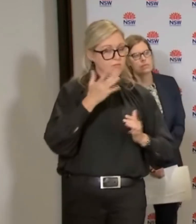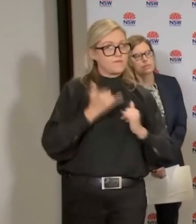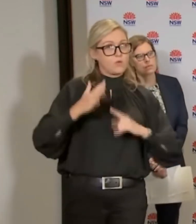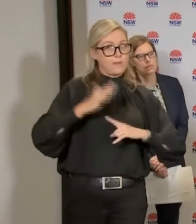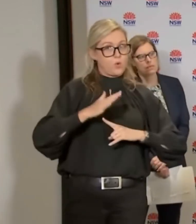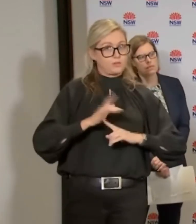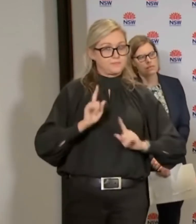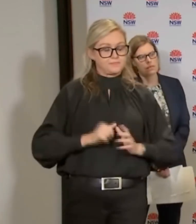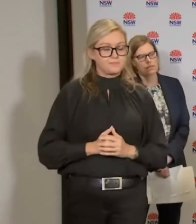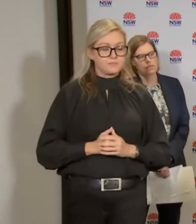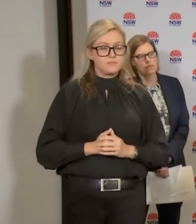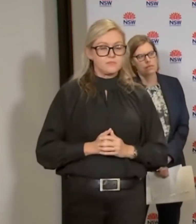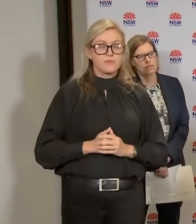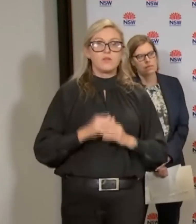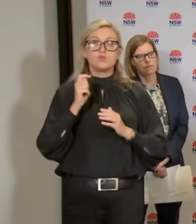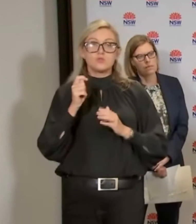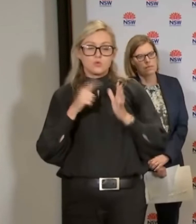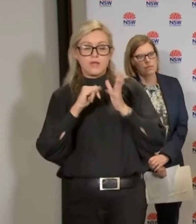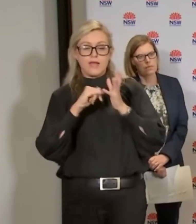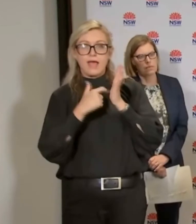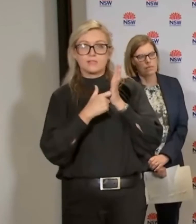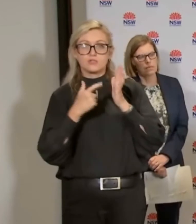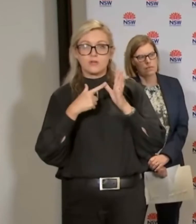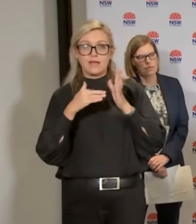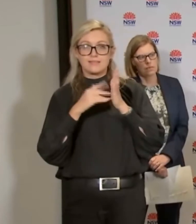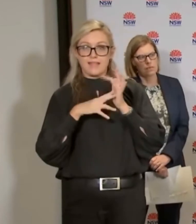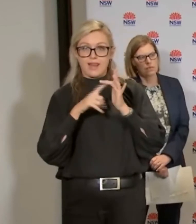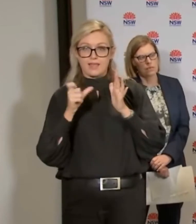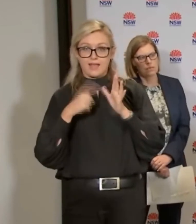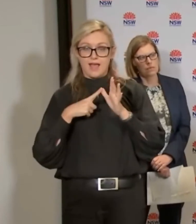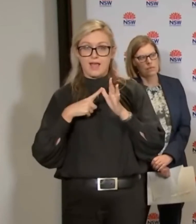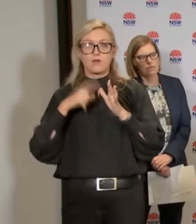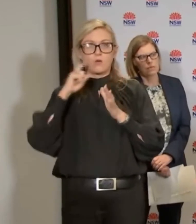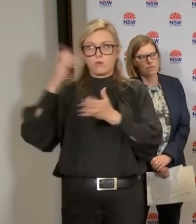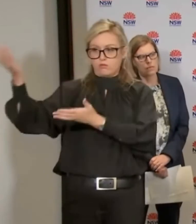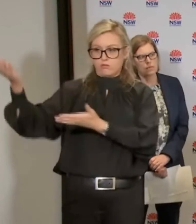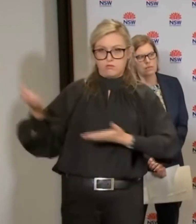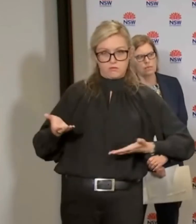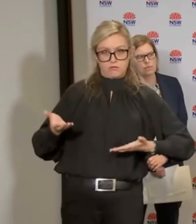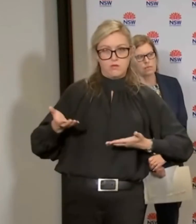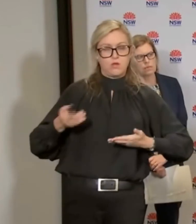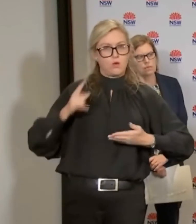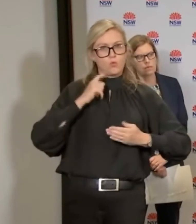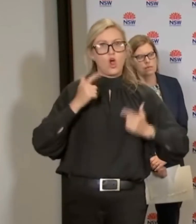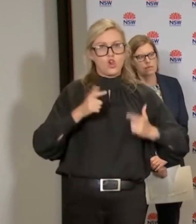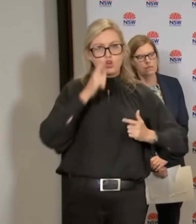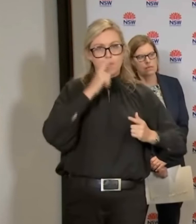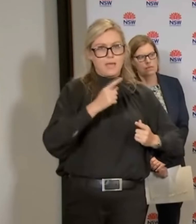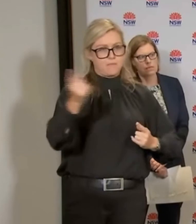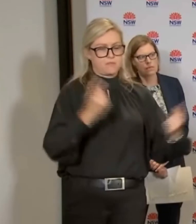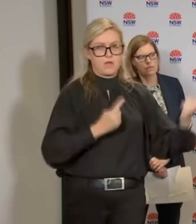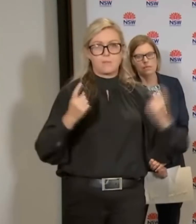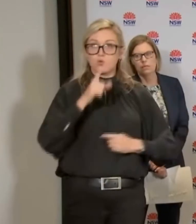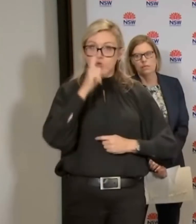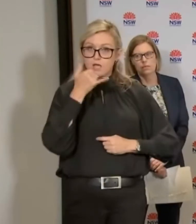AstraZeneca vaccine becomes available to large numbers in our population, people will be ringing or getting that through their